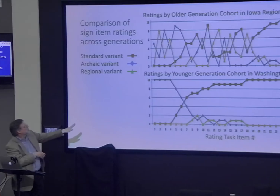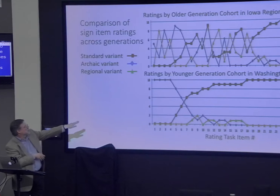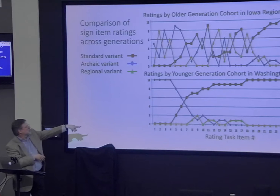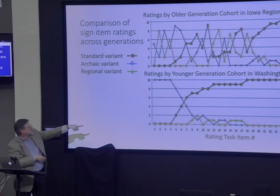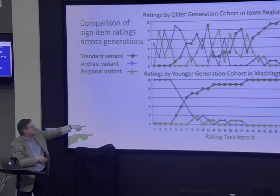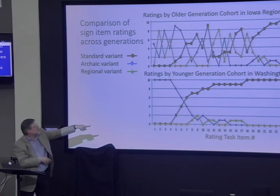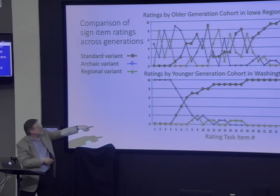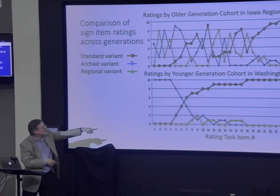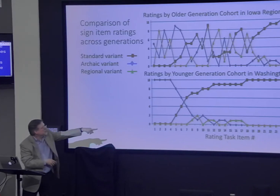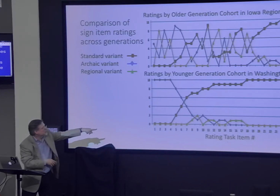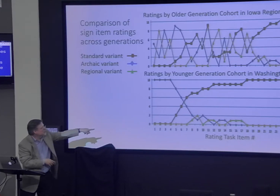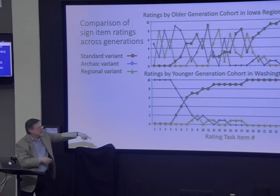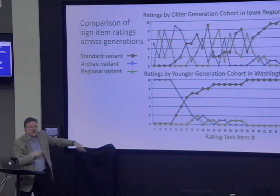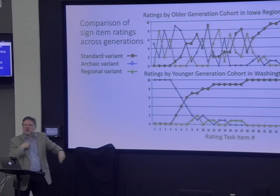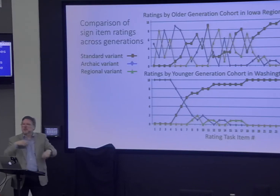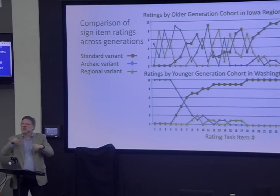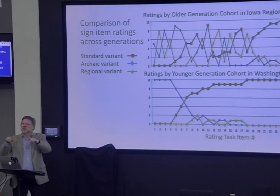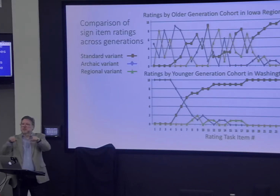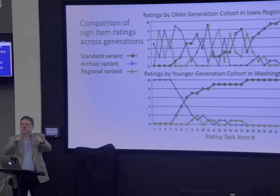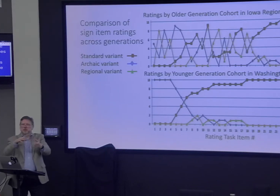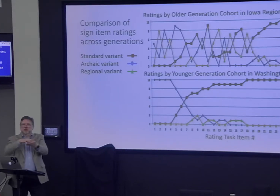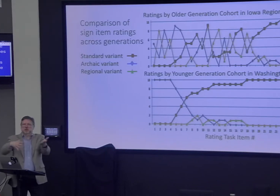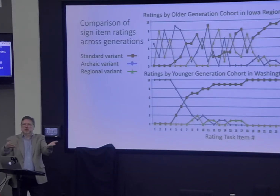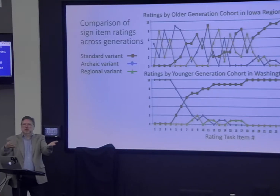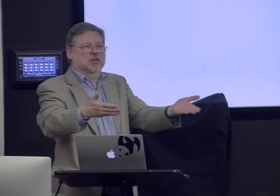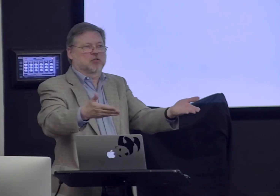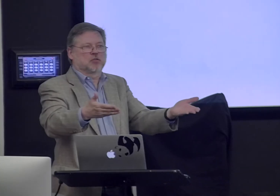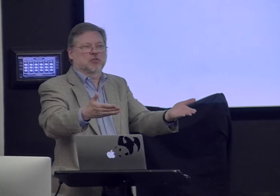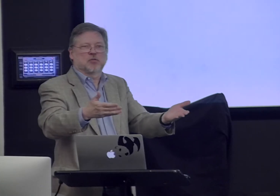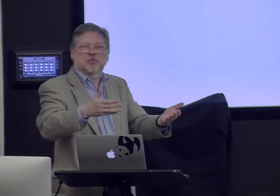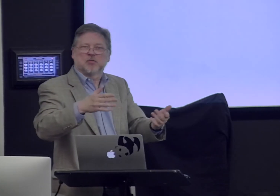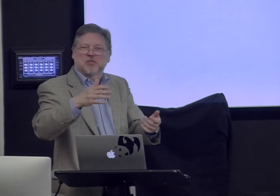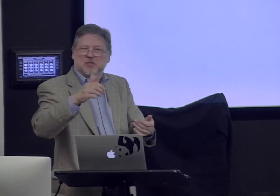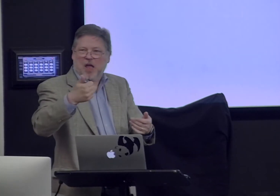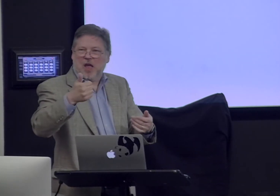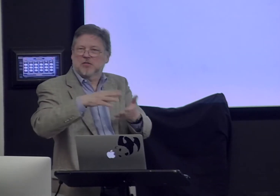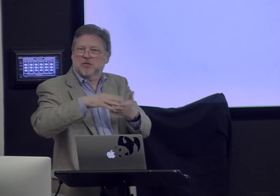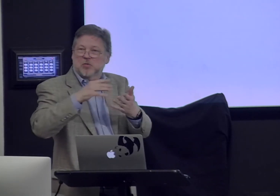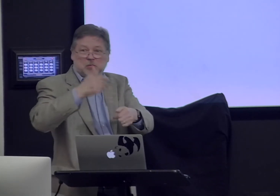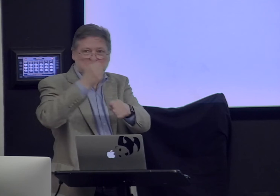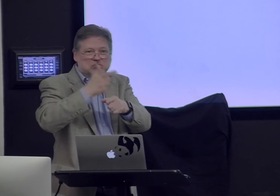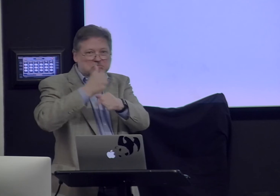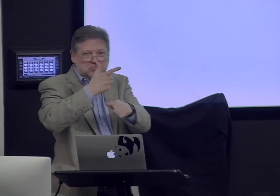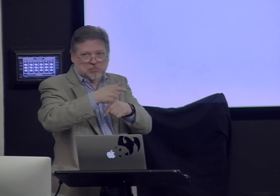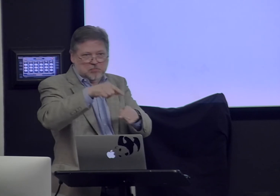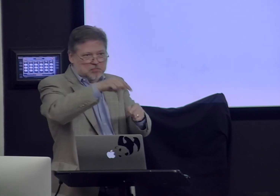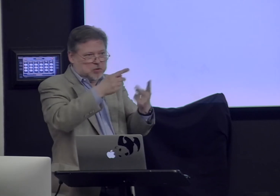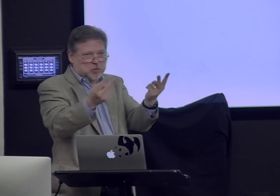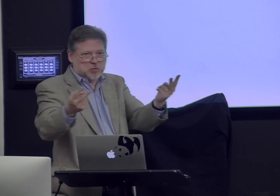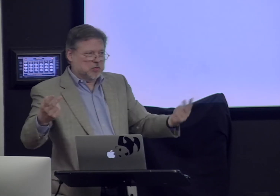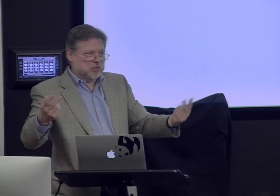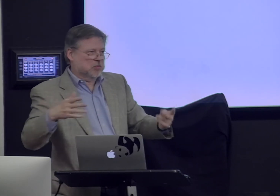use a more national dialect, especially if you're in a place like Gallaudet where people come from all over. Now, we